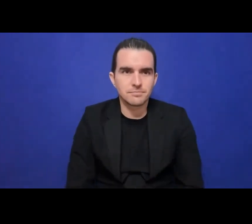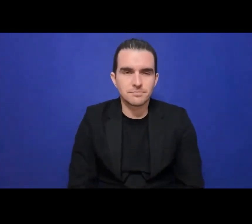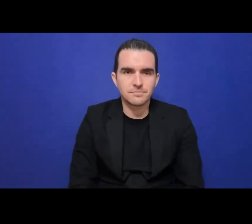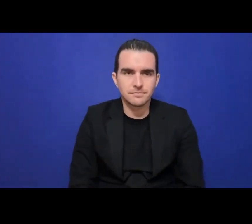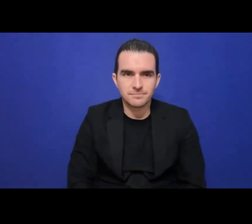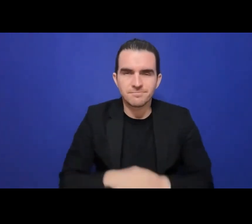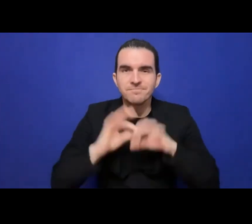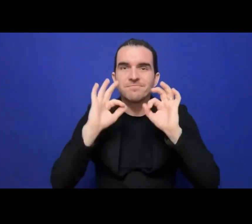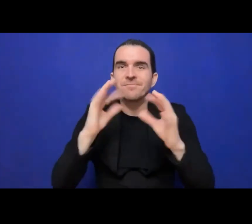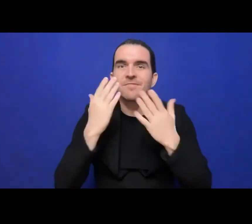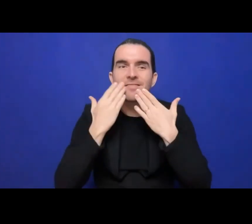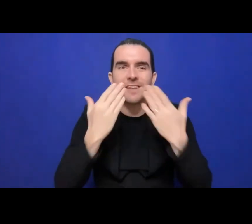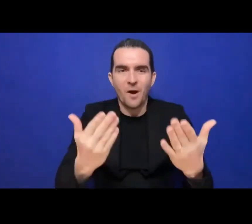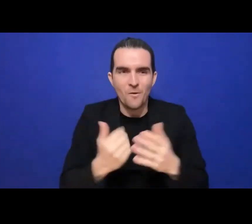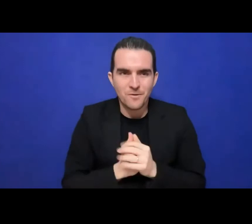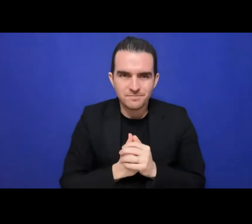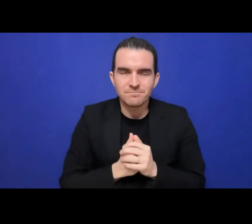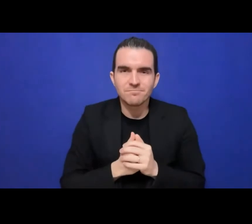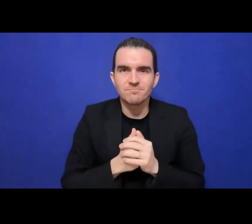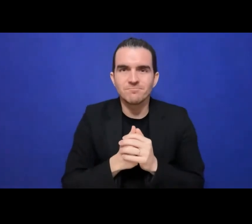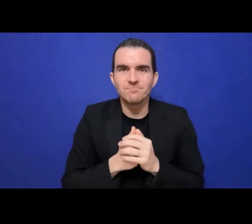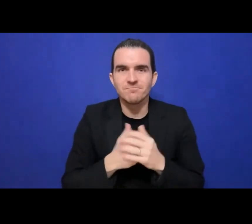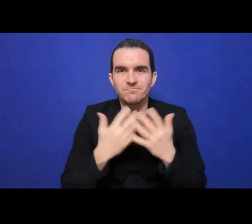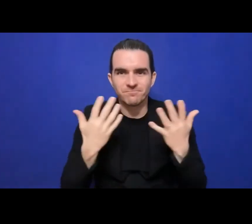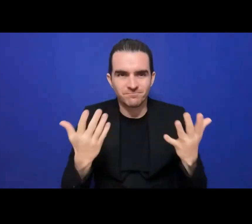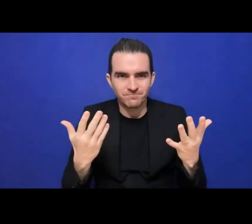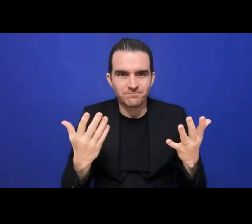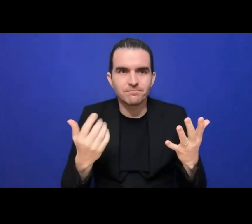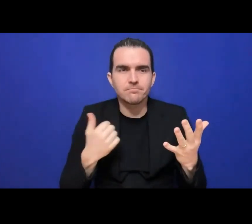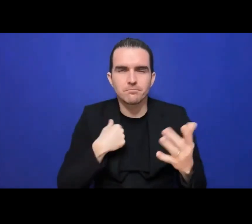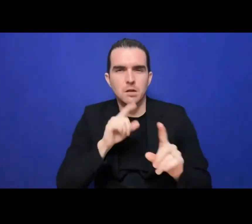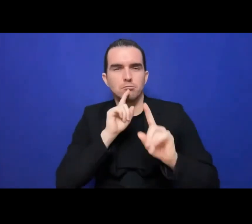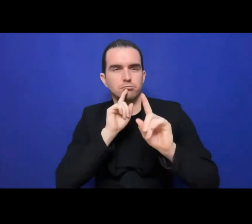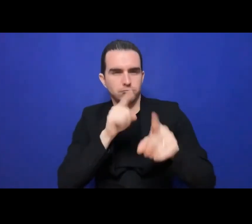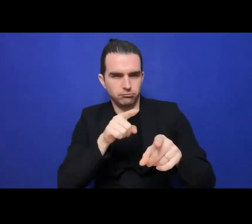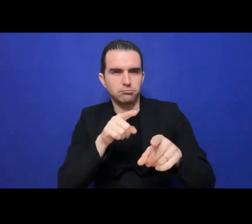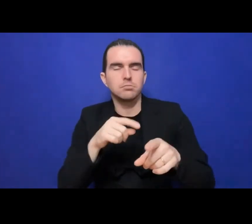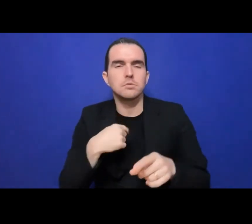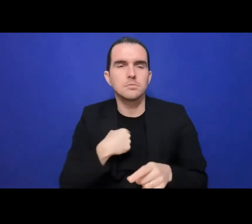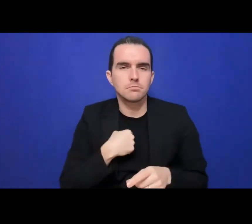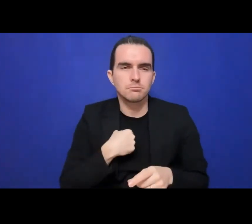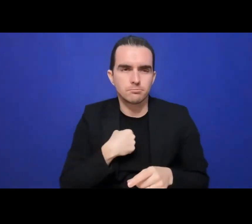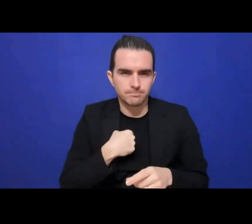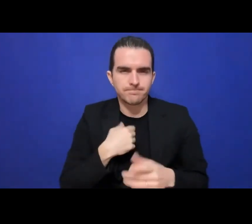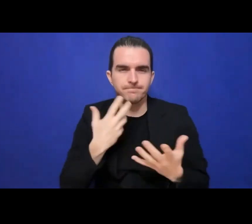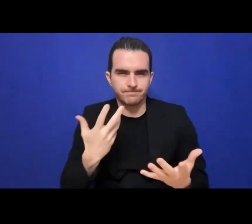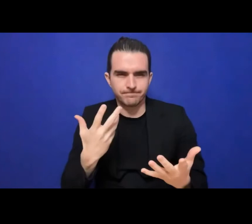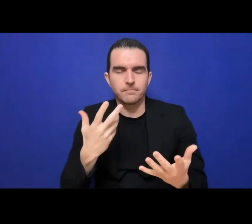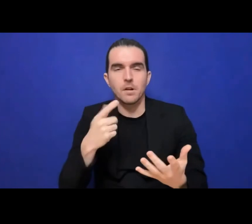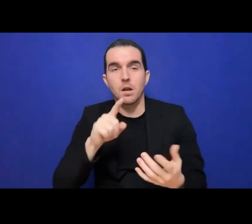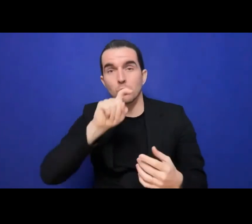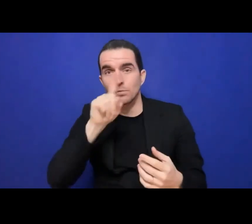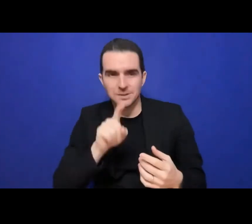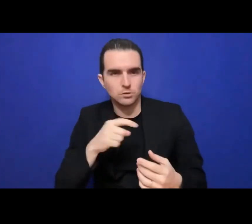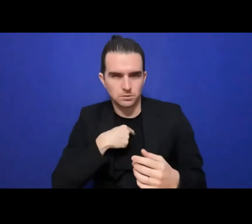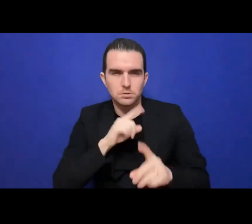draw from the consultations that were done in Kenya, and want to appreciate CSEM for doing those consultations, because they have made us